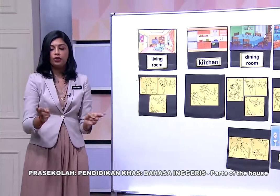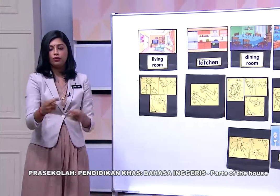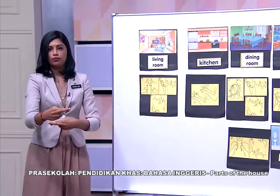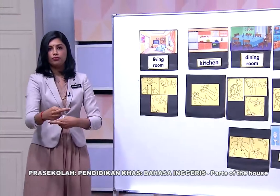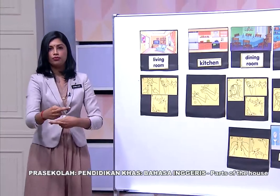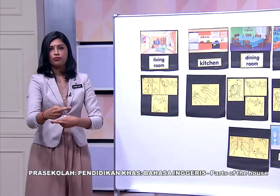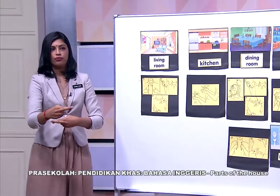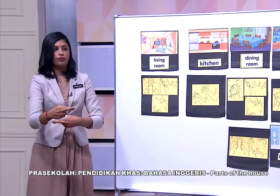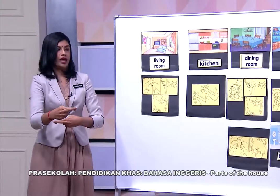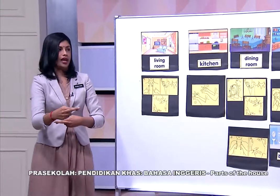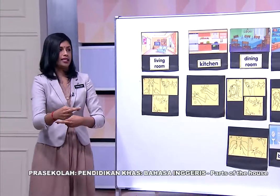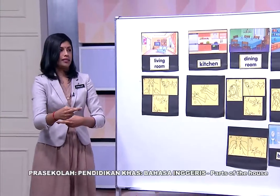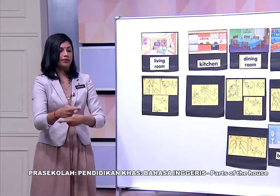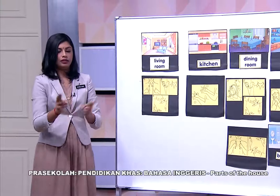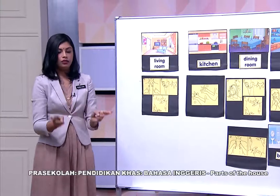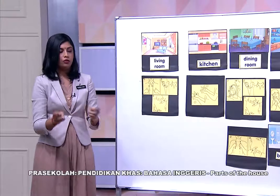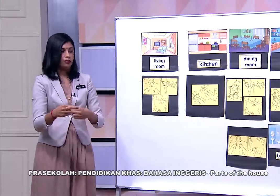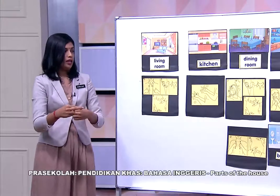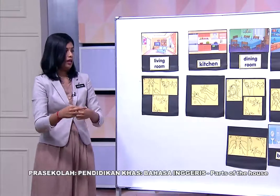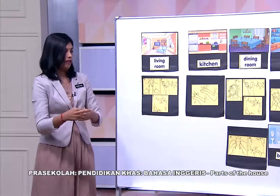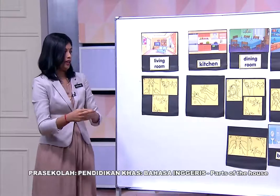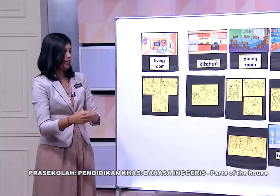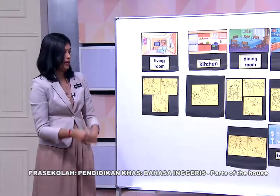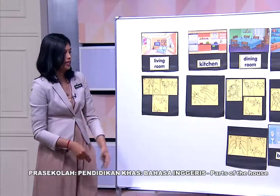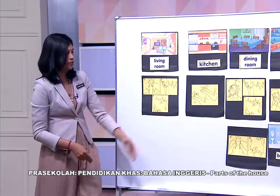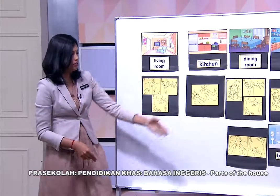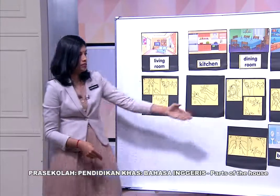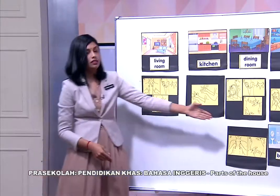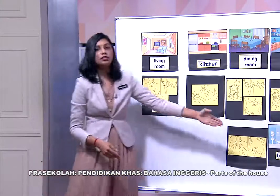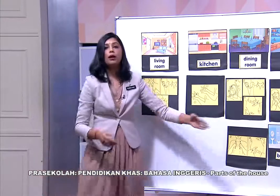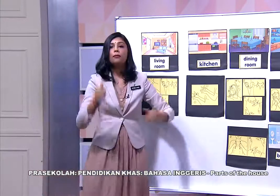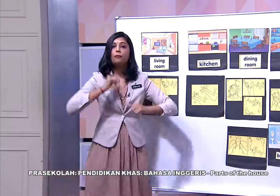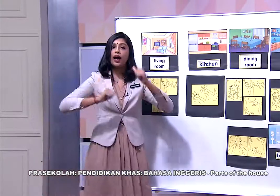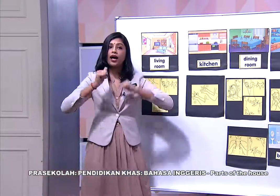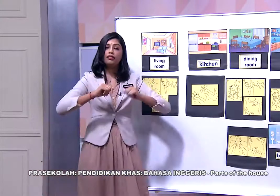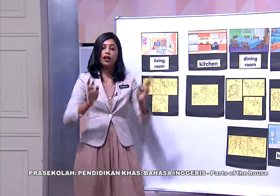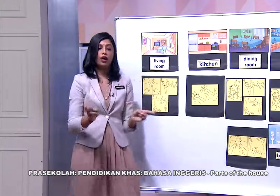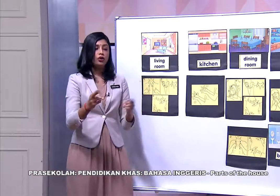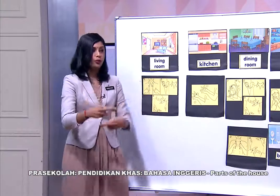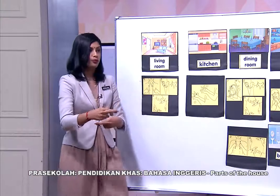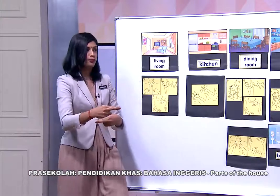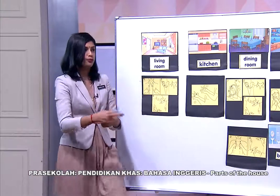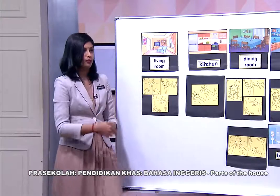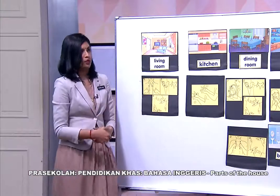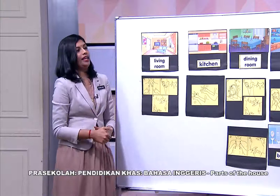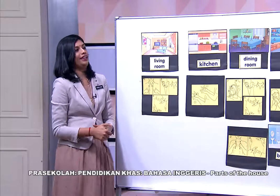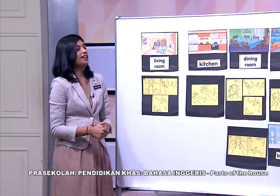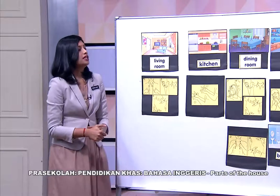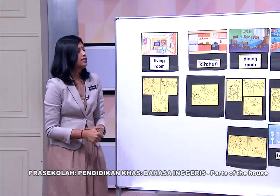Room. Room. Ah, simple. Room. All right. Mm-hmm. So this is... Bath. Room. Room. Okay. Wow.